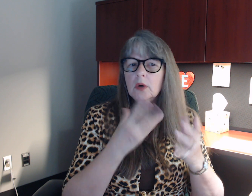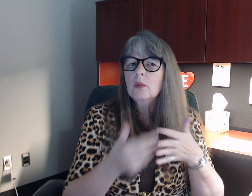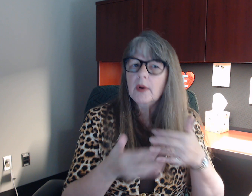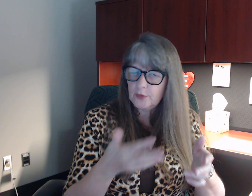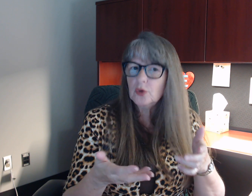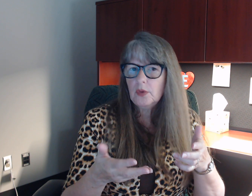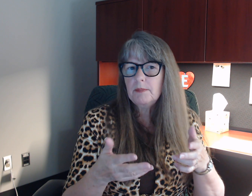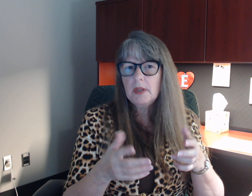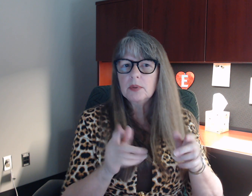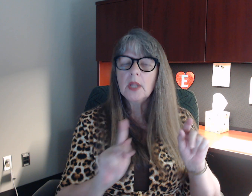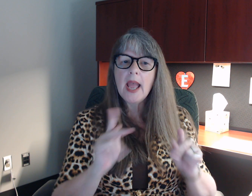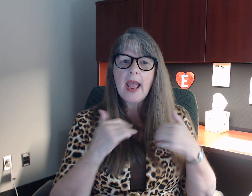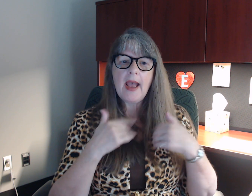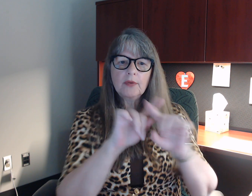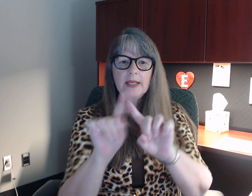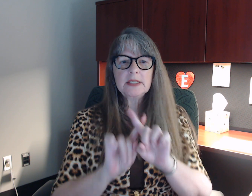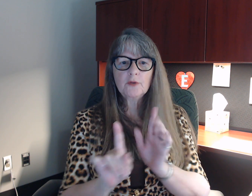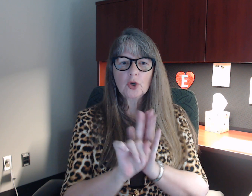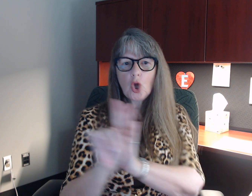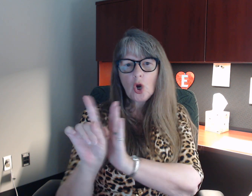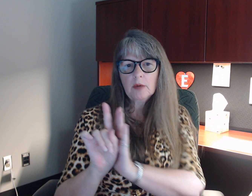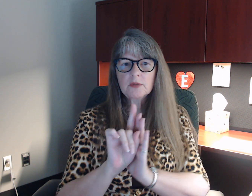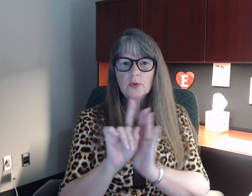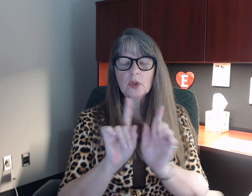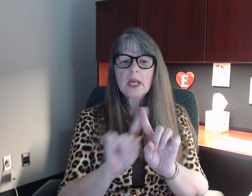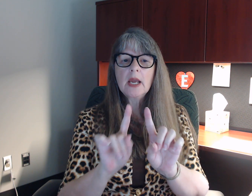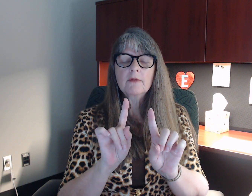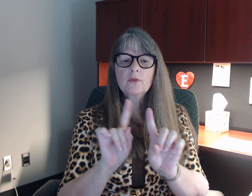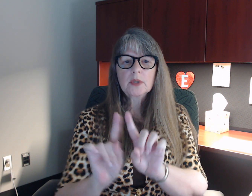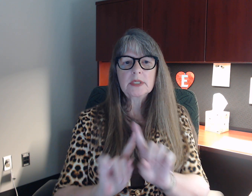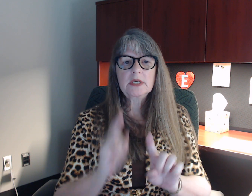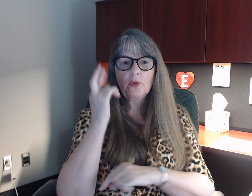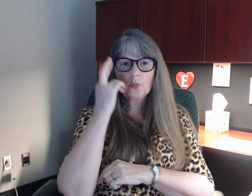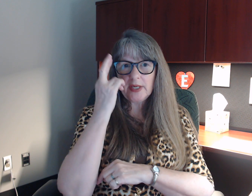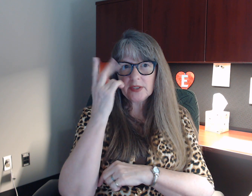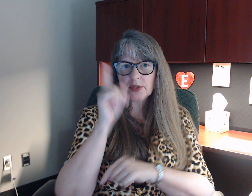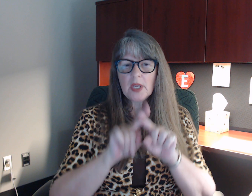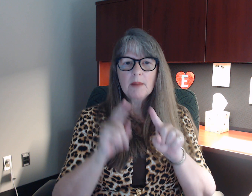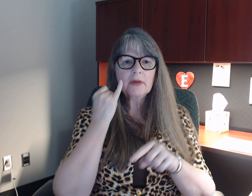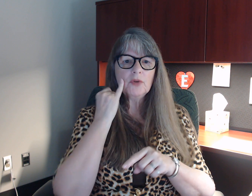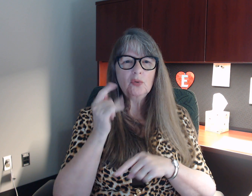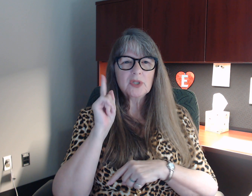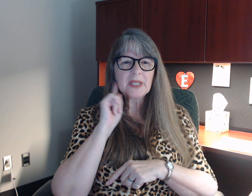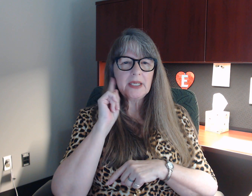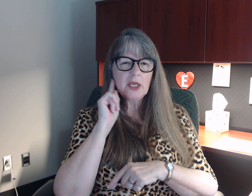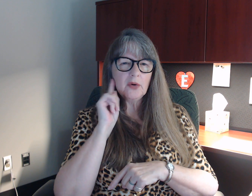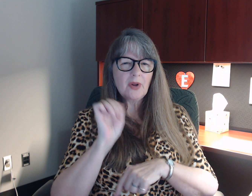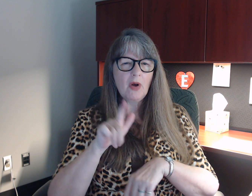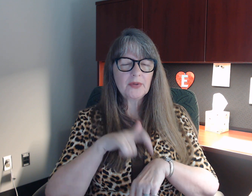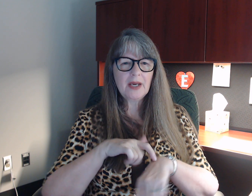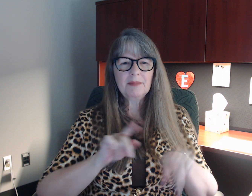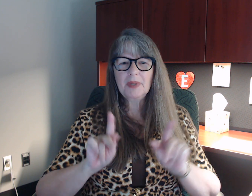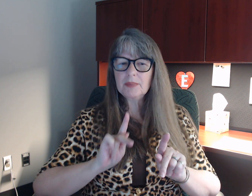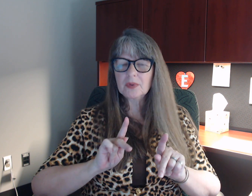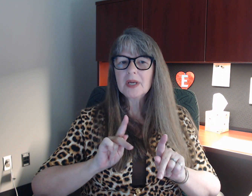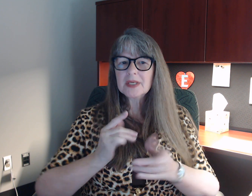whatever. That people have like different alarms for different reasons. But if you just like hear it all the time, people sometimes